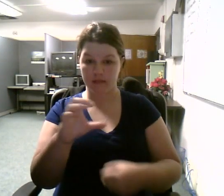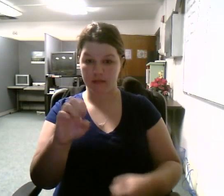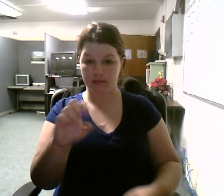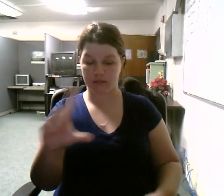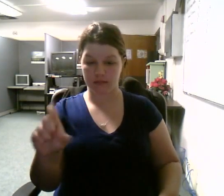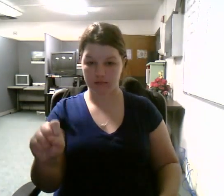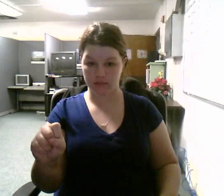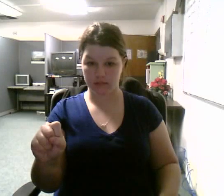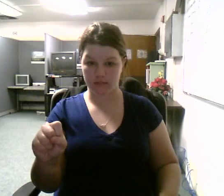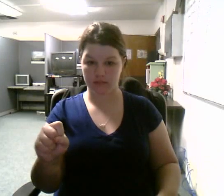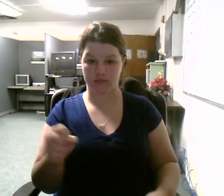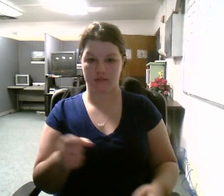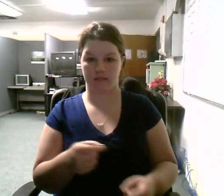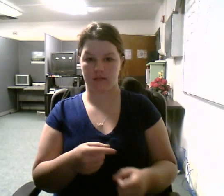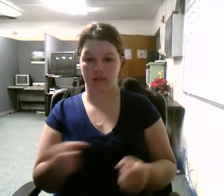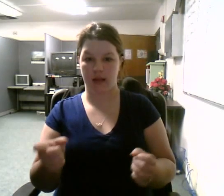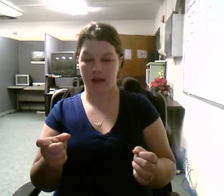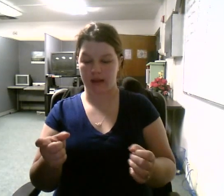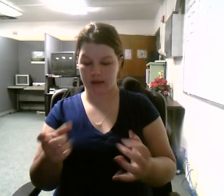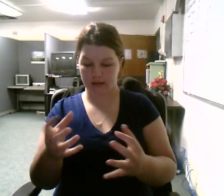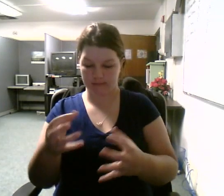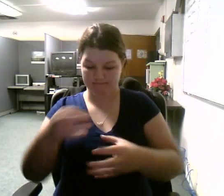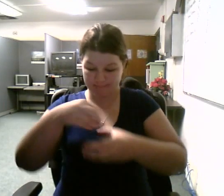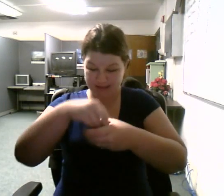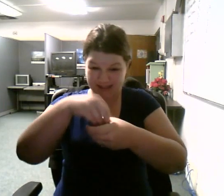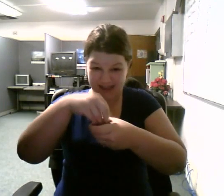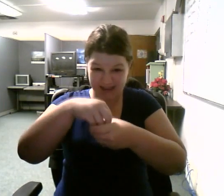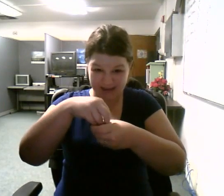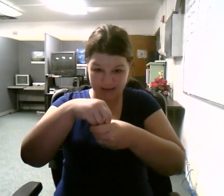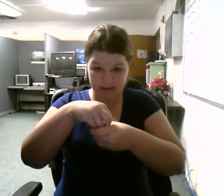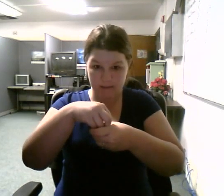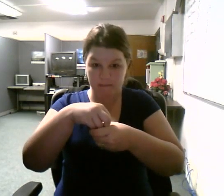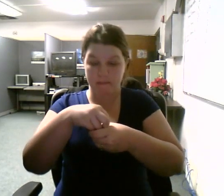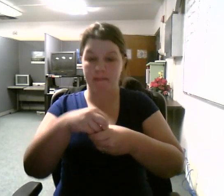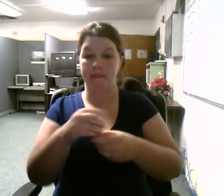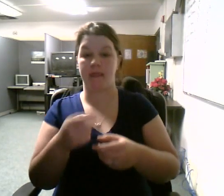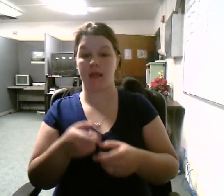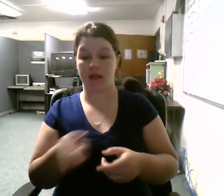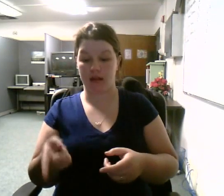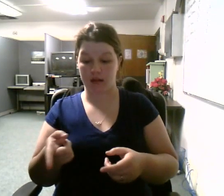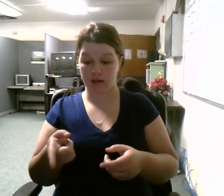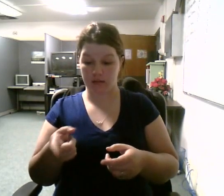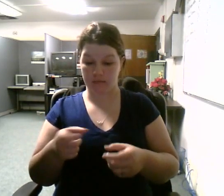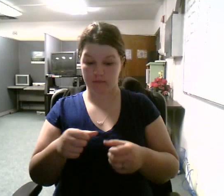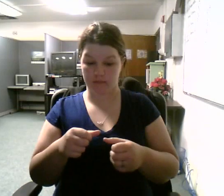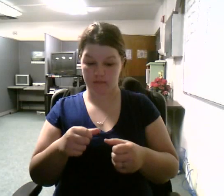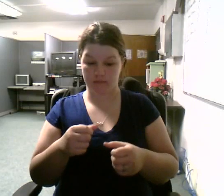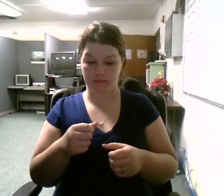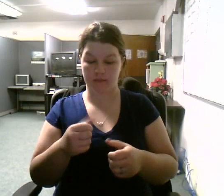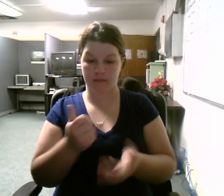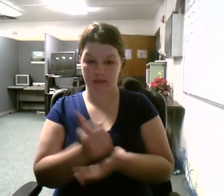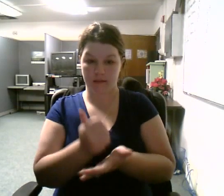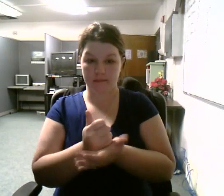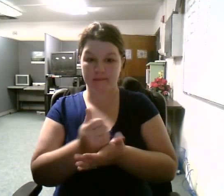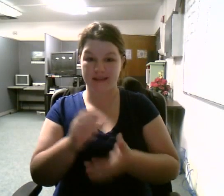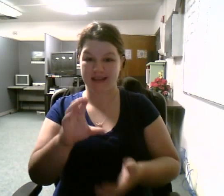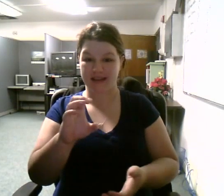biological equipment necessary to keep an organism alive and successful on Earth. A main purpose of a cell is to